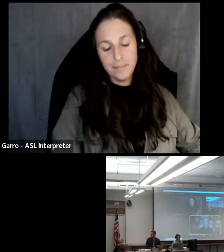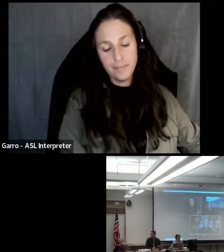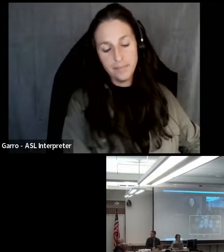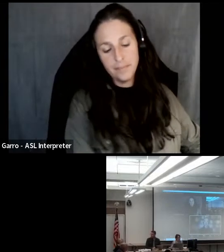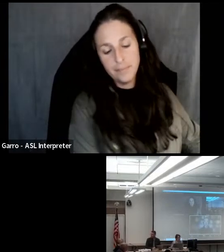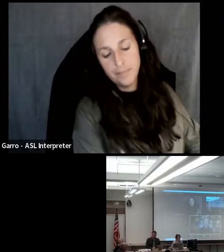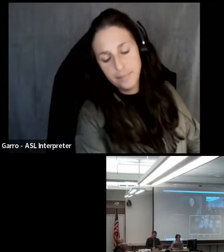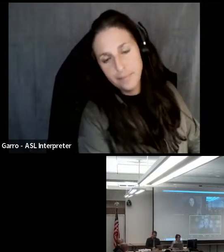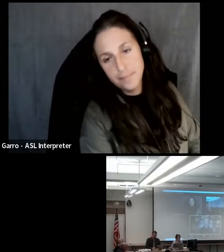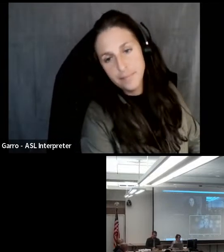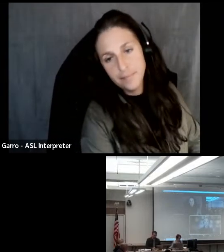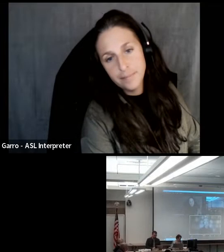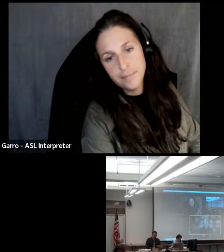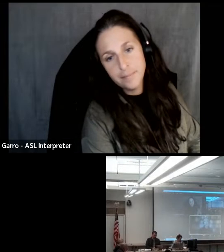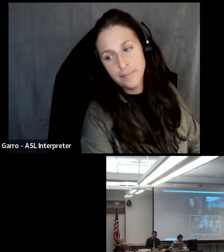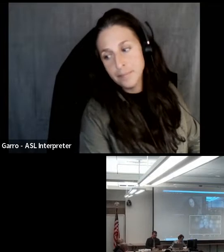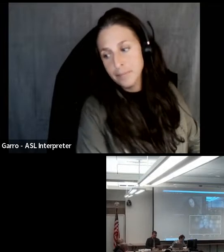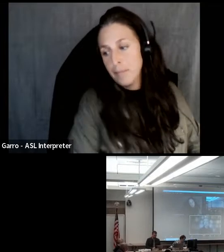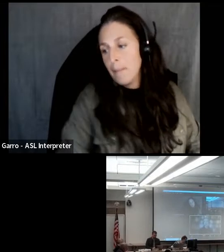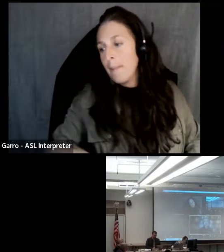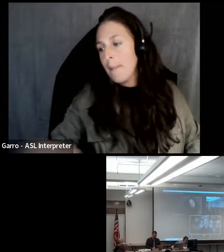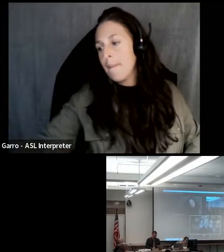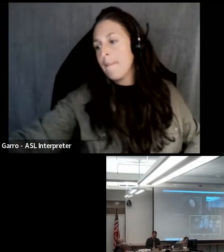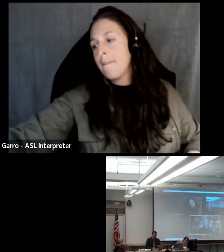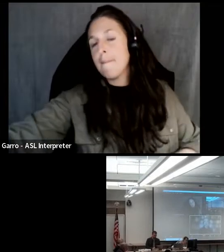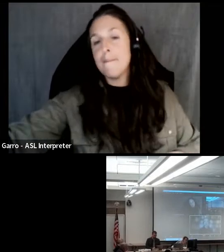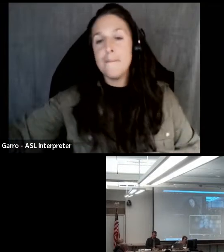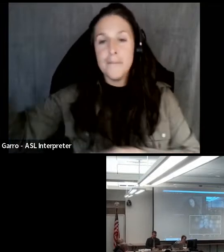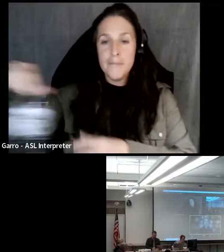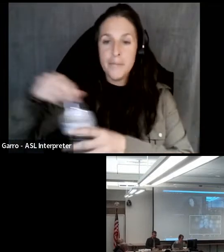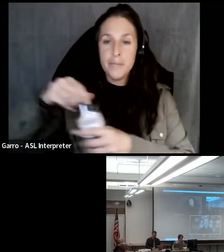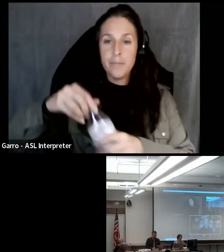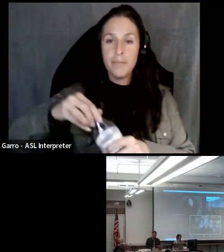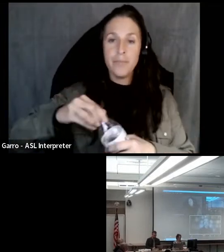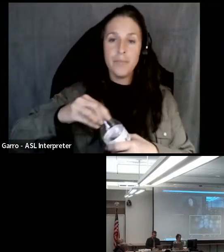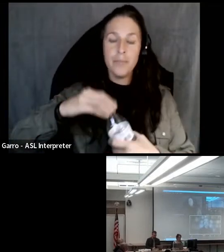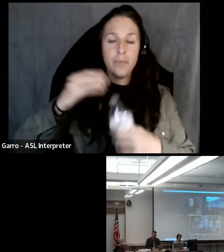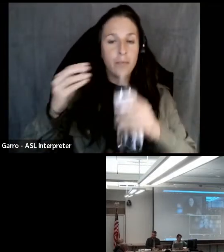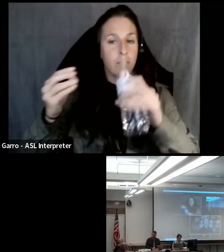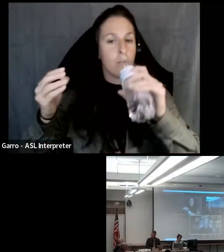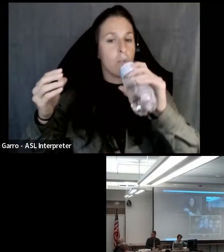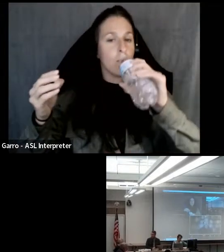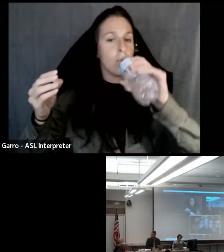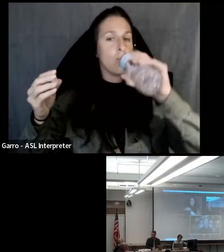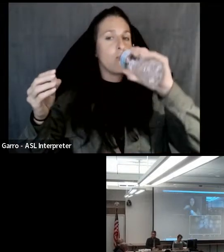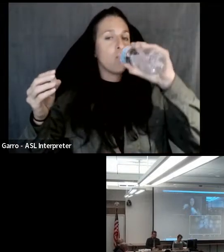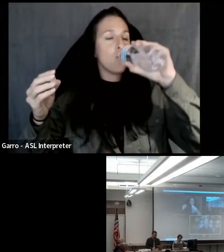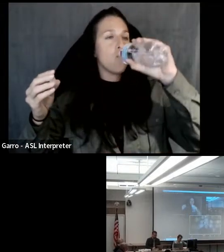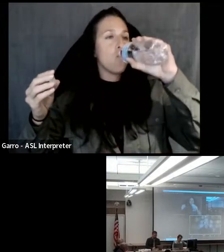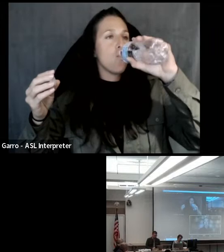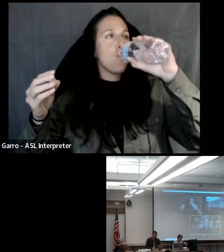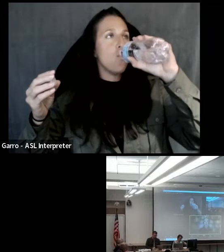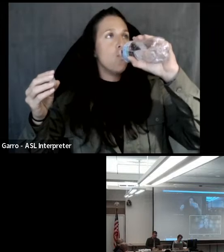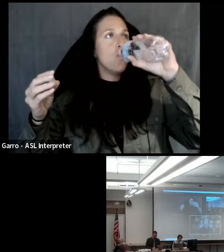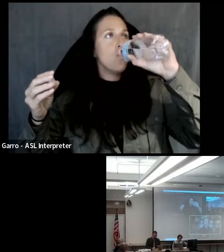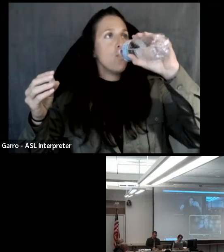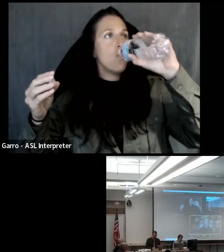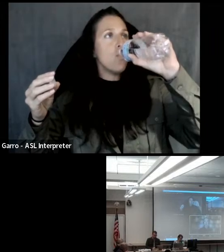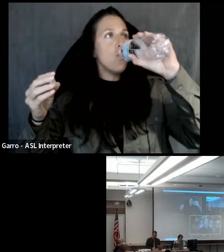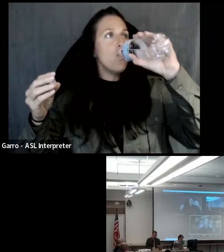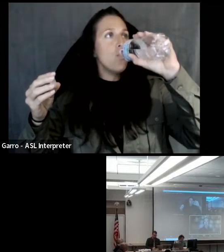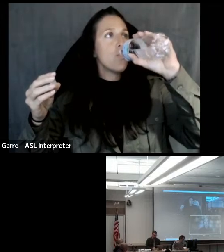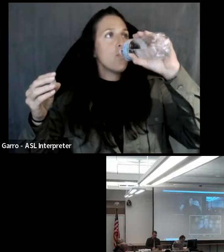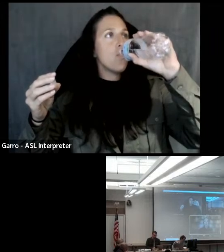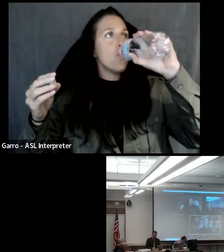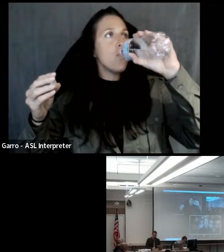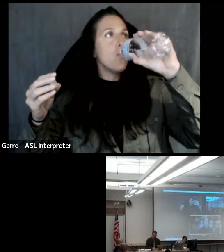Spanish. Si está en su iPad o su teléfono, entonces busca el menú de 3 puntos o que dice More en una de las esquinas de su pantalla. Haga clic